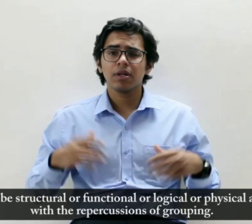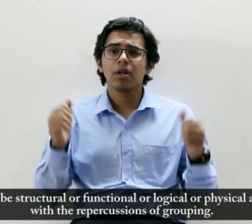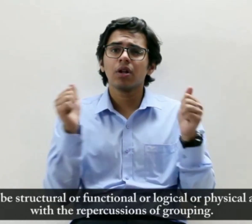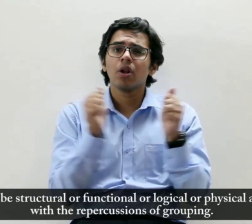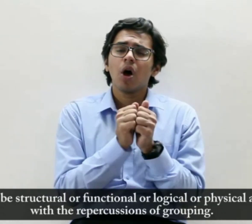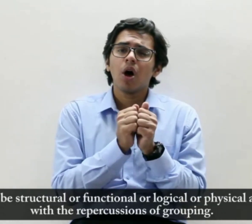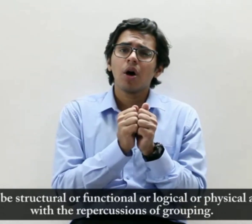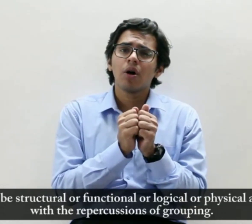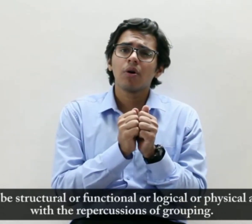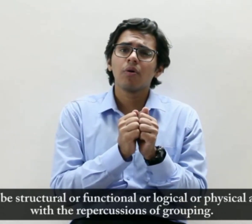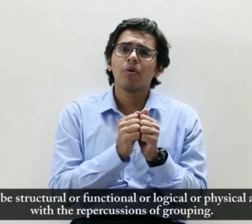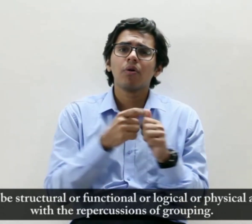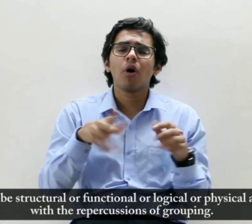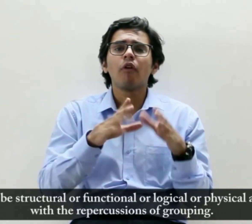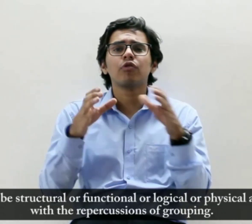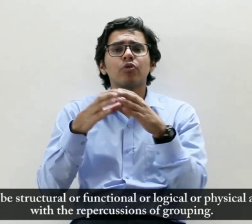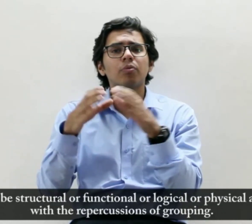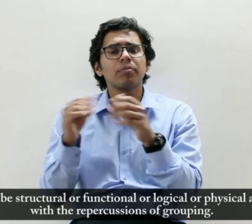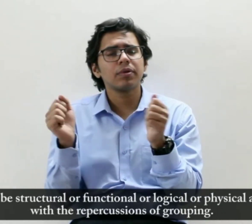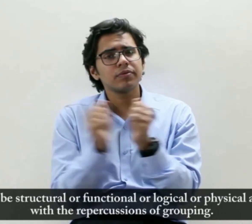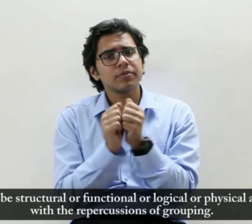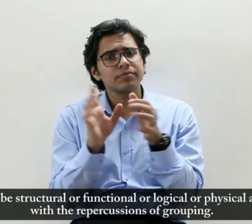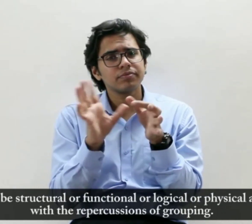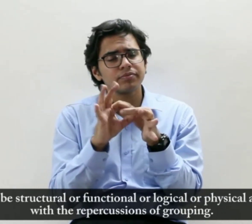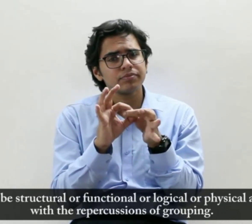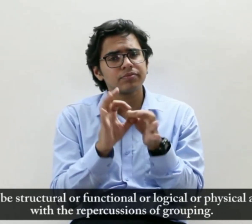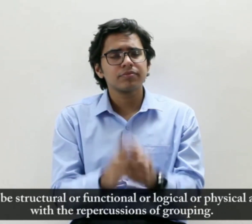along with repercussions of grouping.